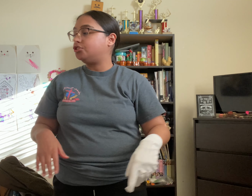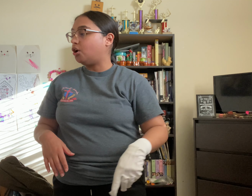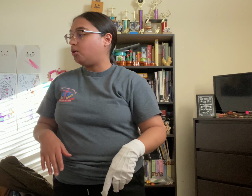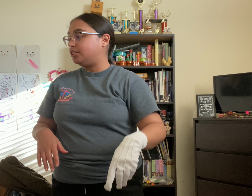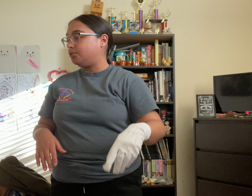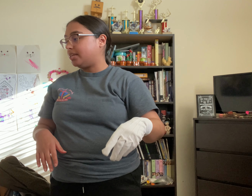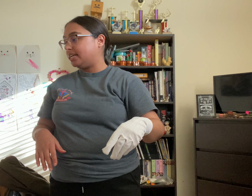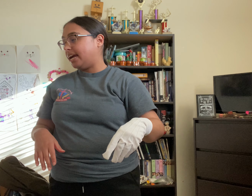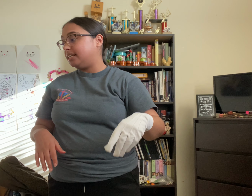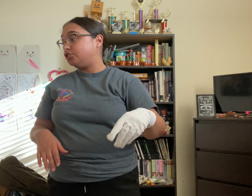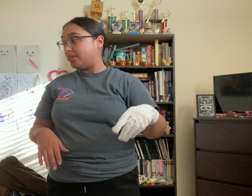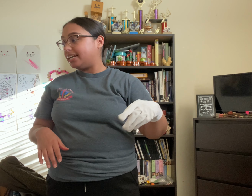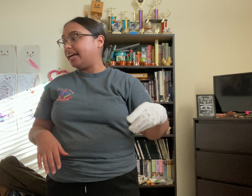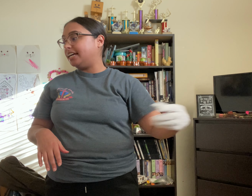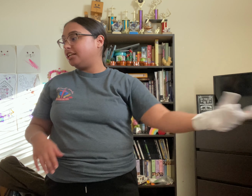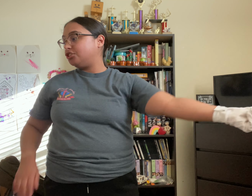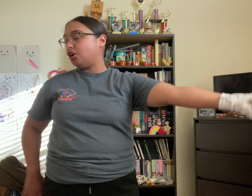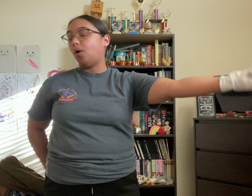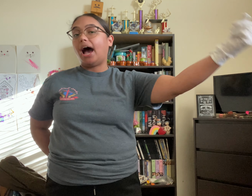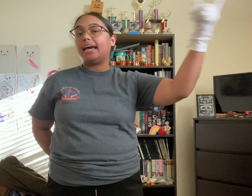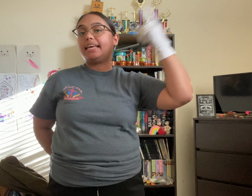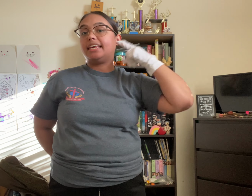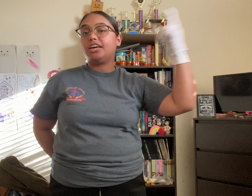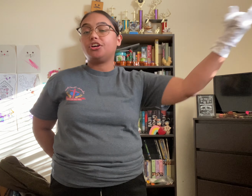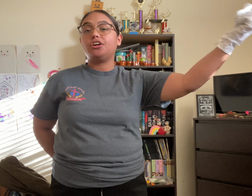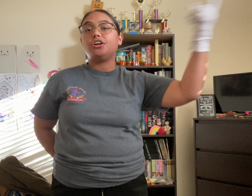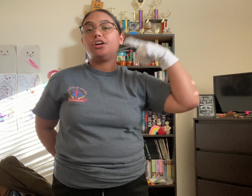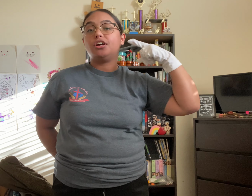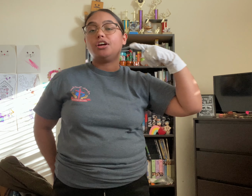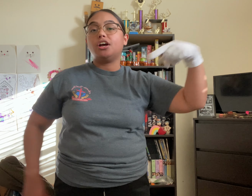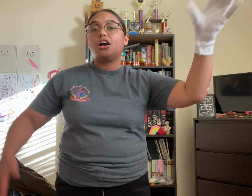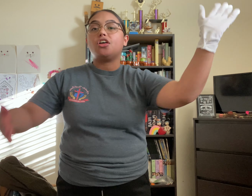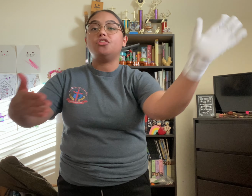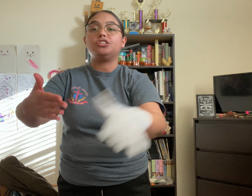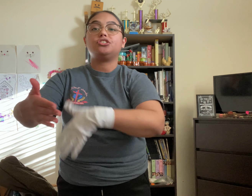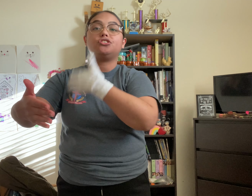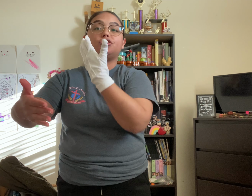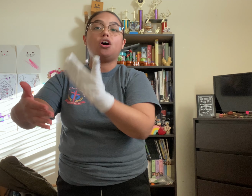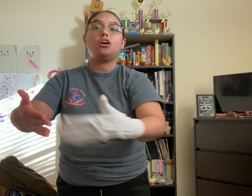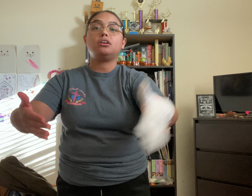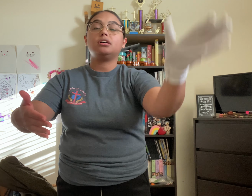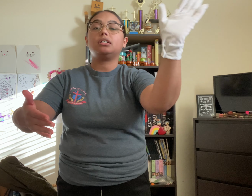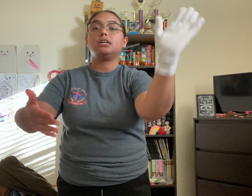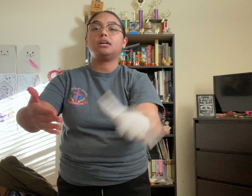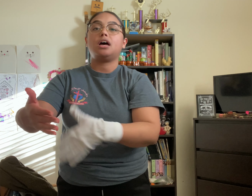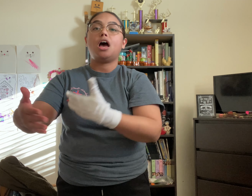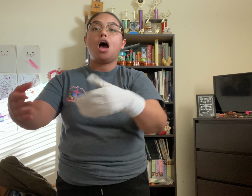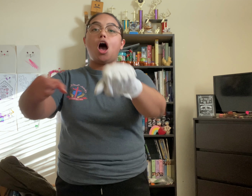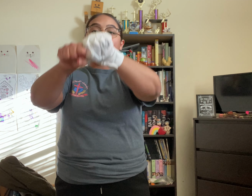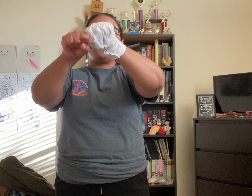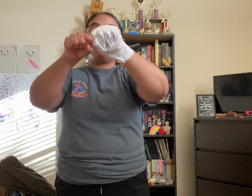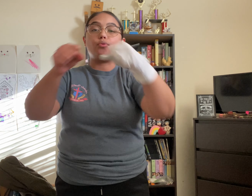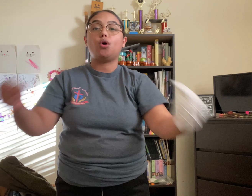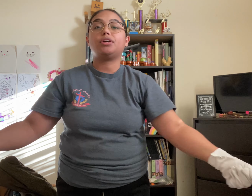So let's do that again. So I hear the song of the